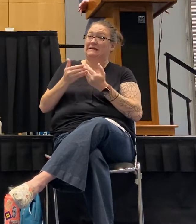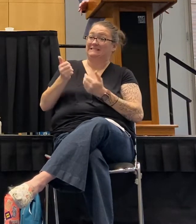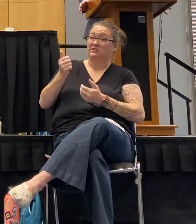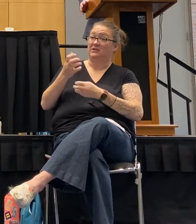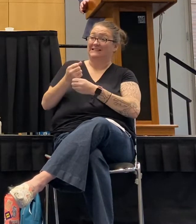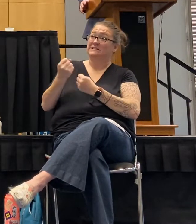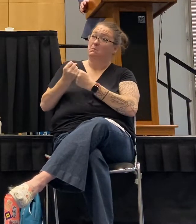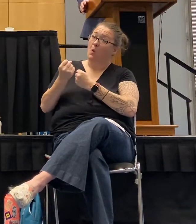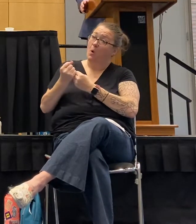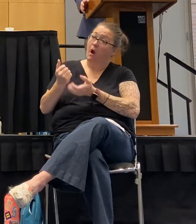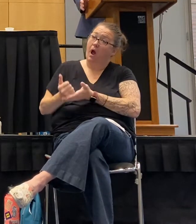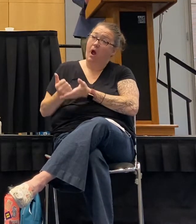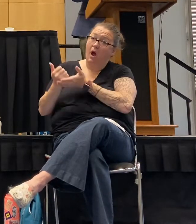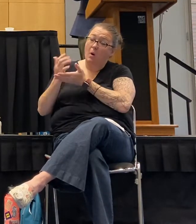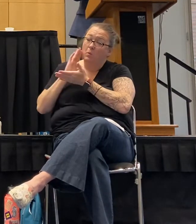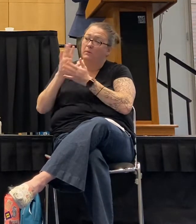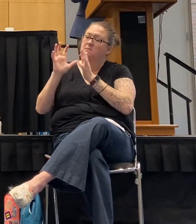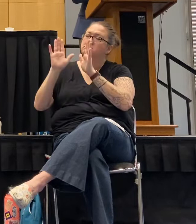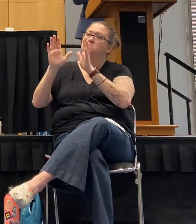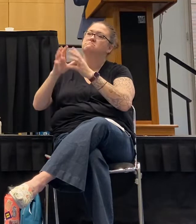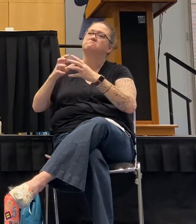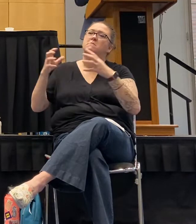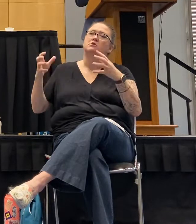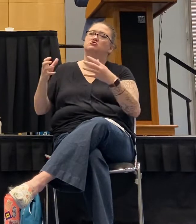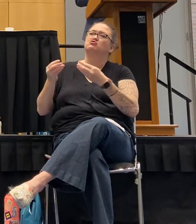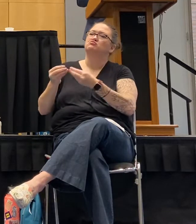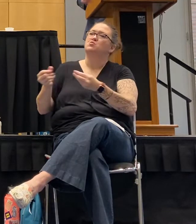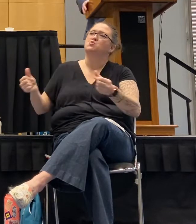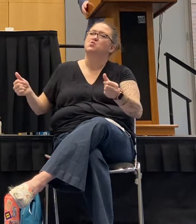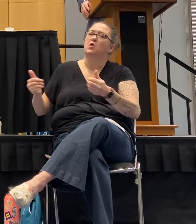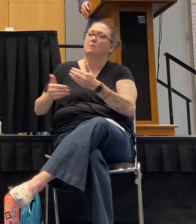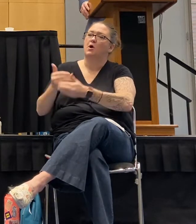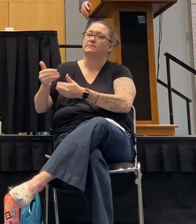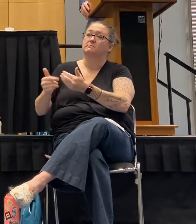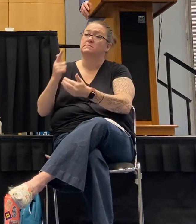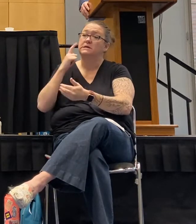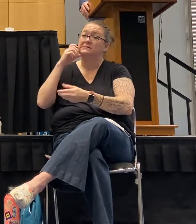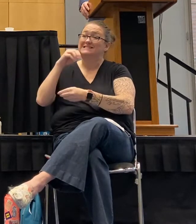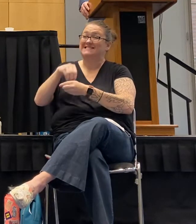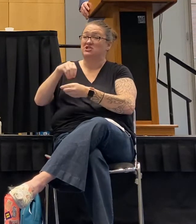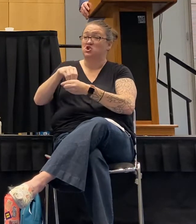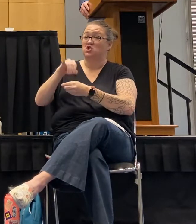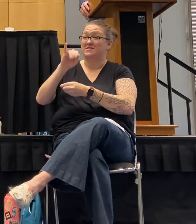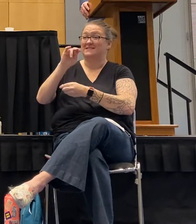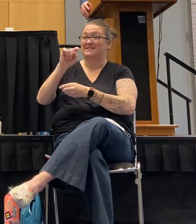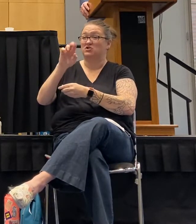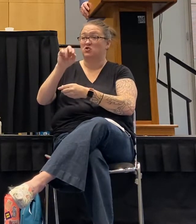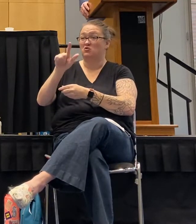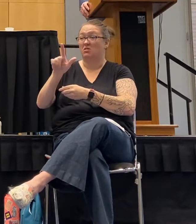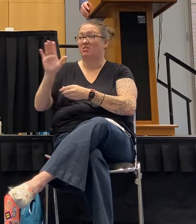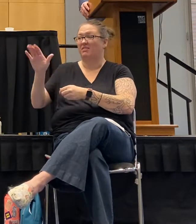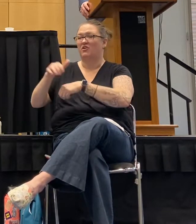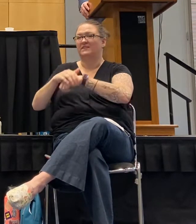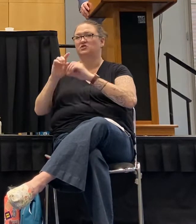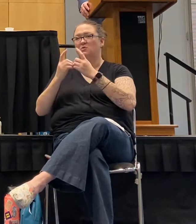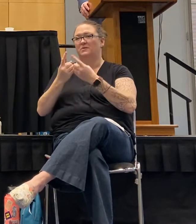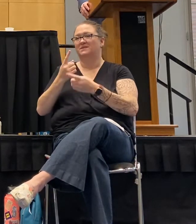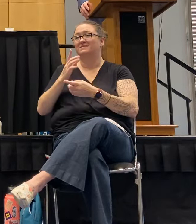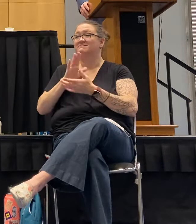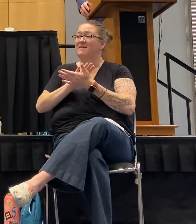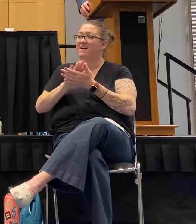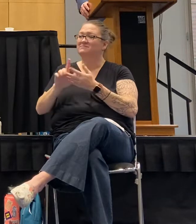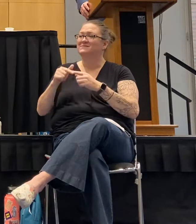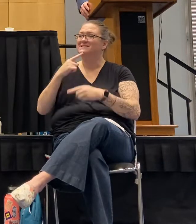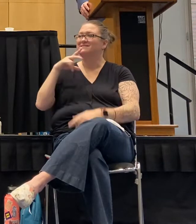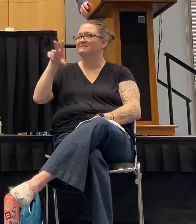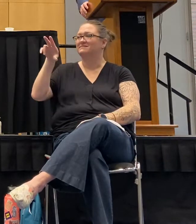support and help, that will be a much smoother process because it's internal. And our English language department was very kind, but very directly said, we don't